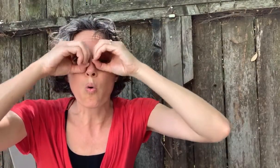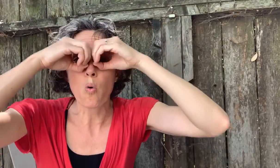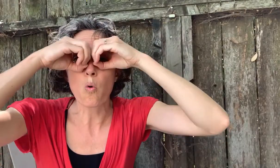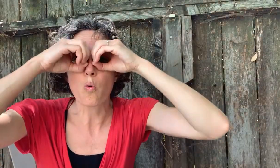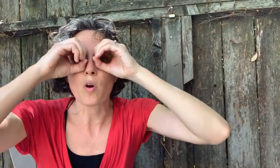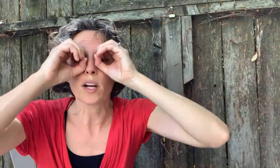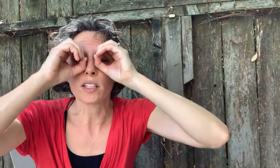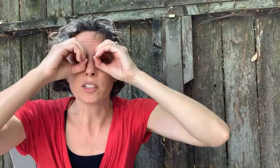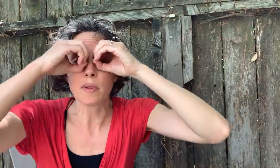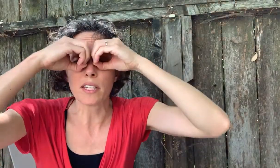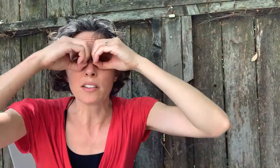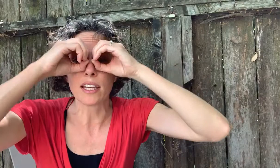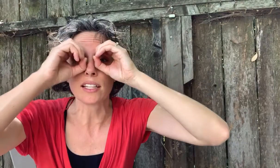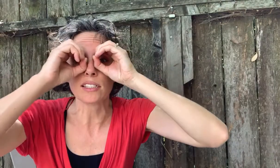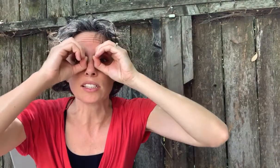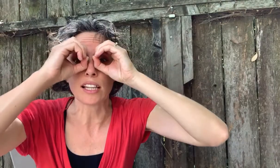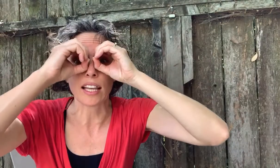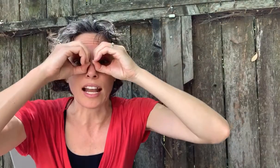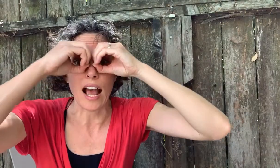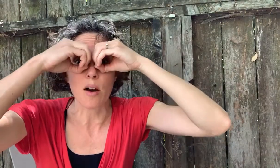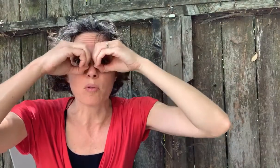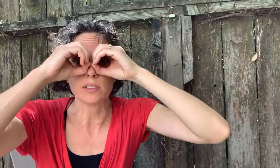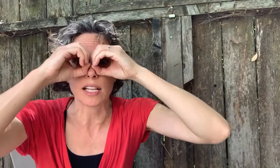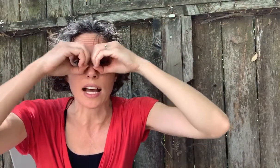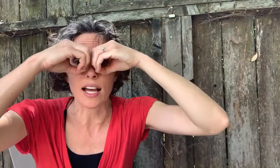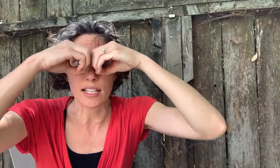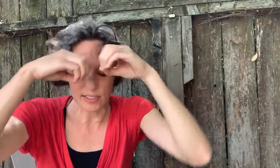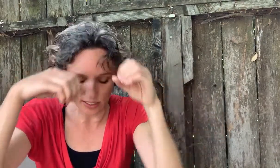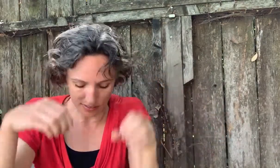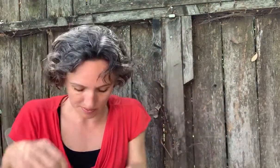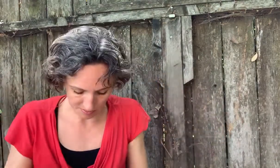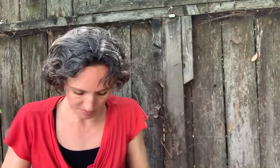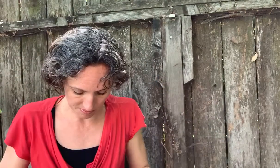Can you make your hands look like an owl's eyes?